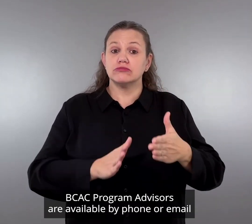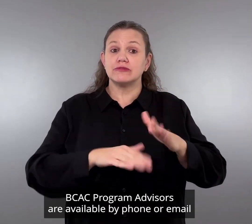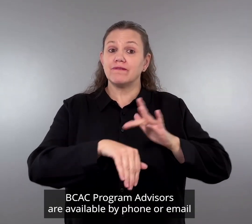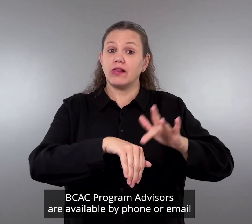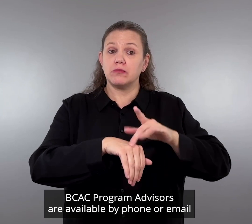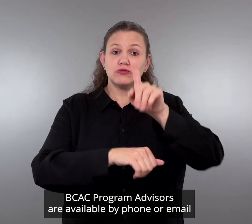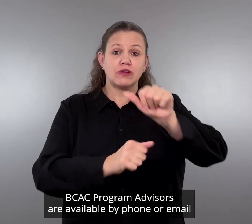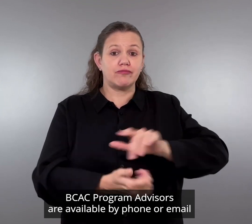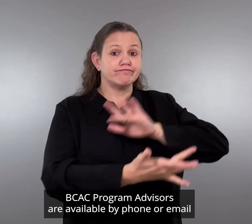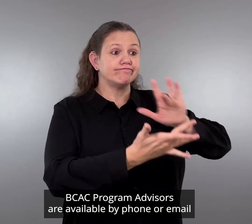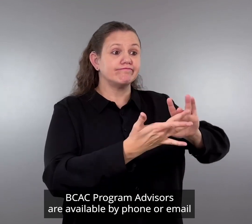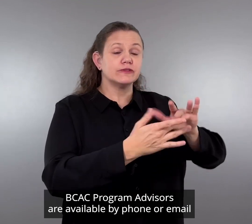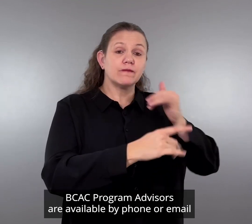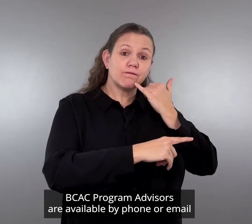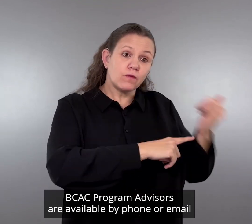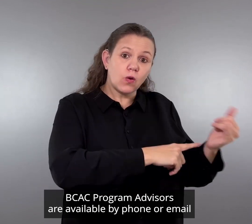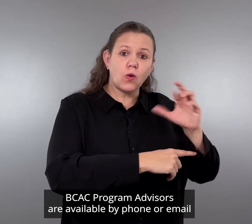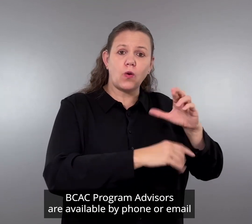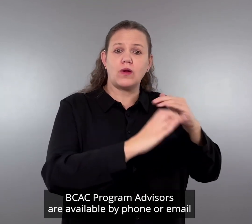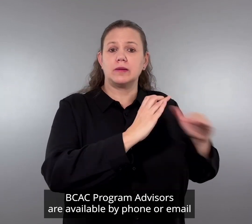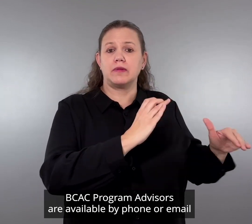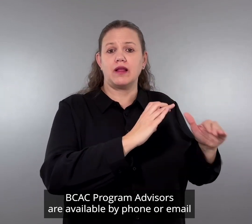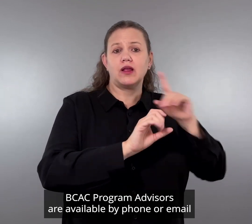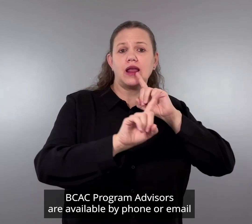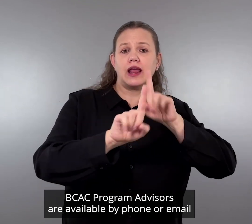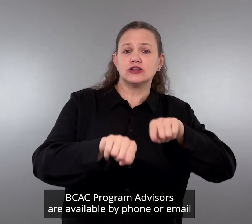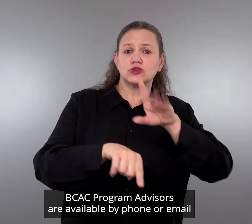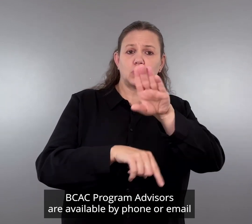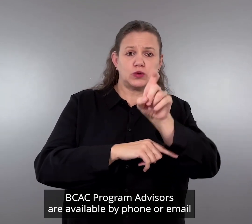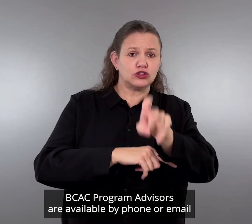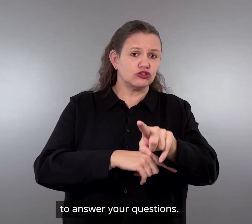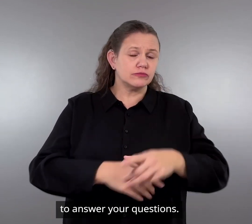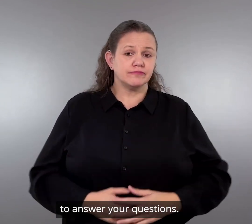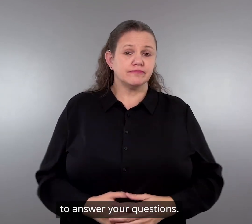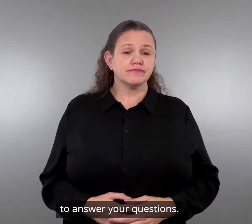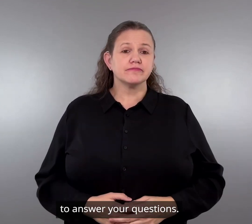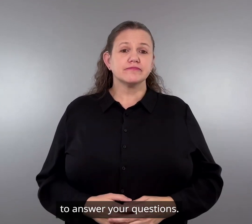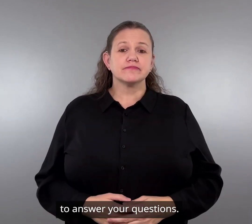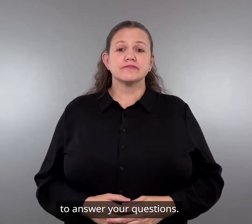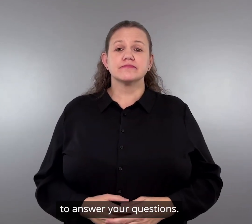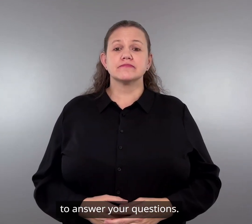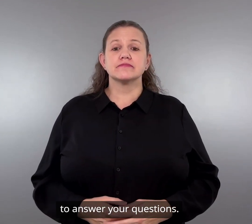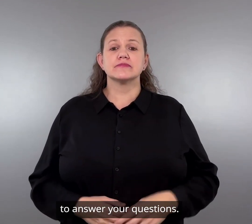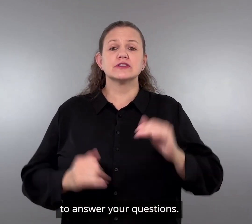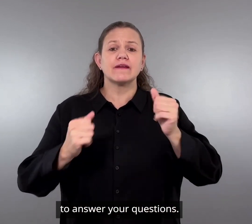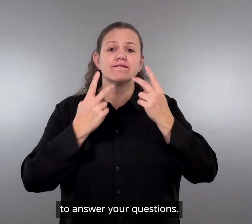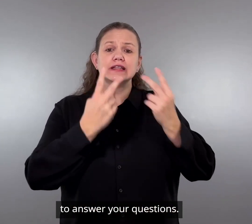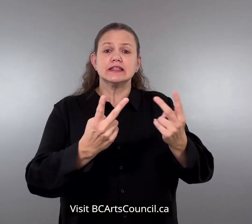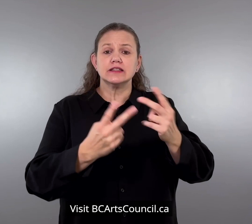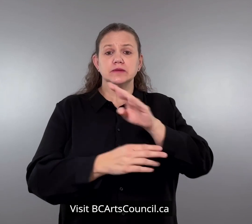BCAC program advisors are available by phone or email to answer your questions. Visit